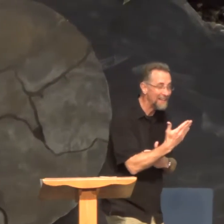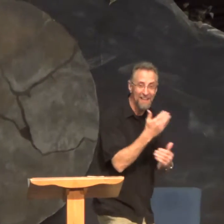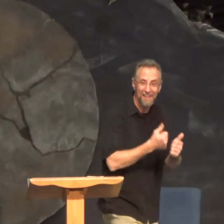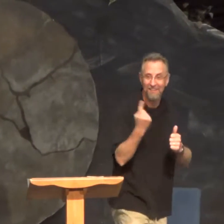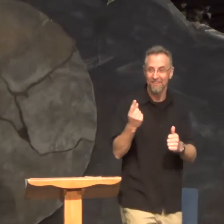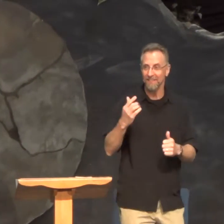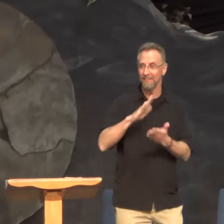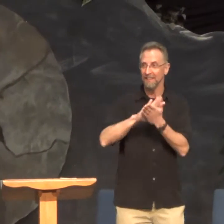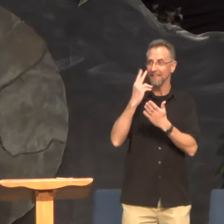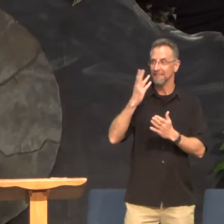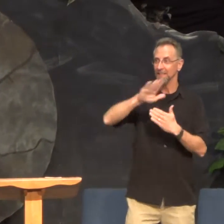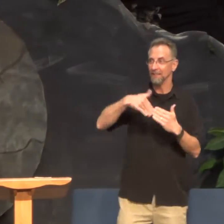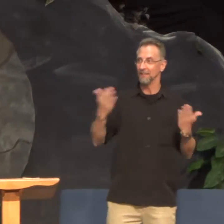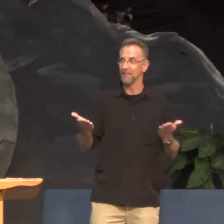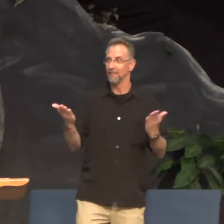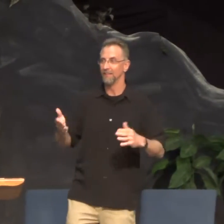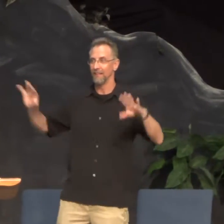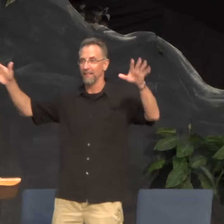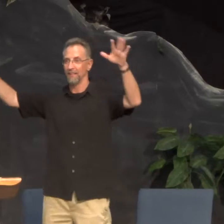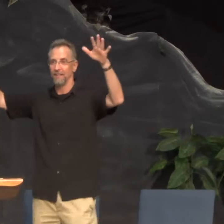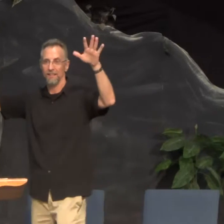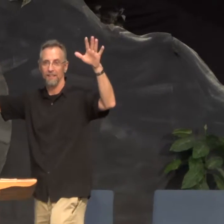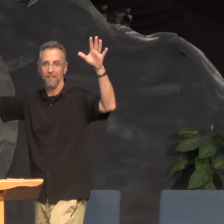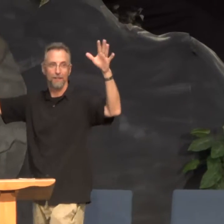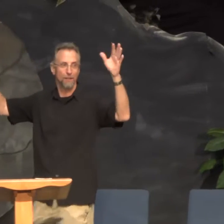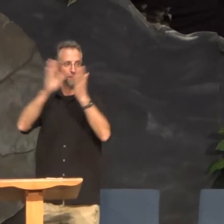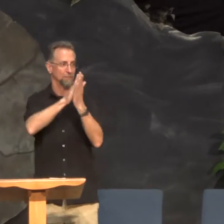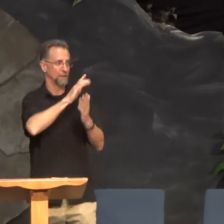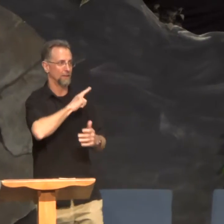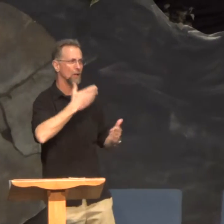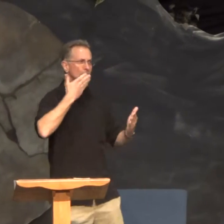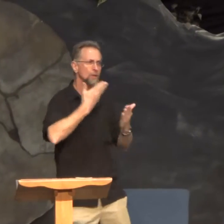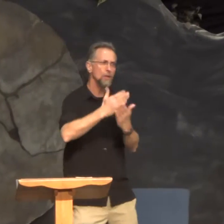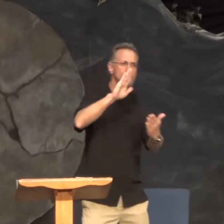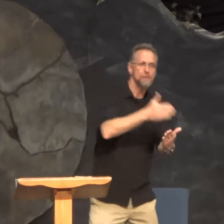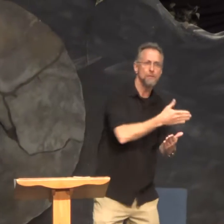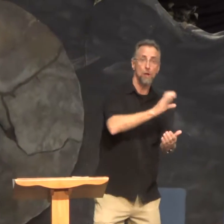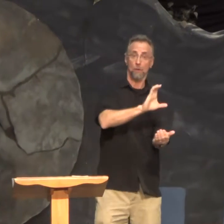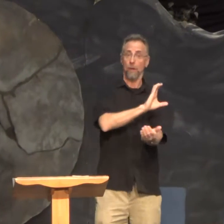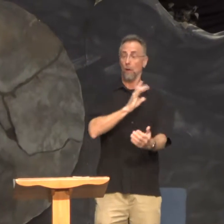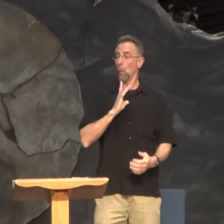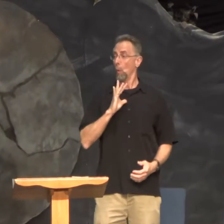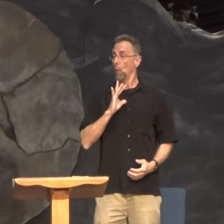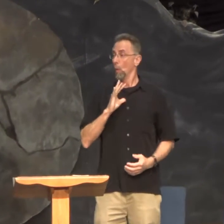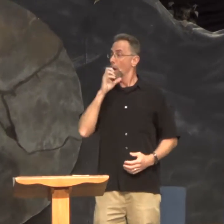Good morning. We're so happy to see you all here today. Praise the Lord. What good music. The